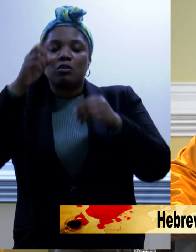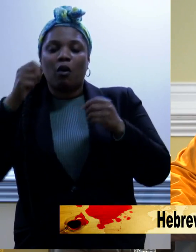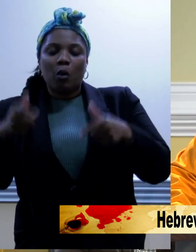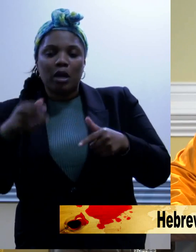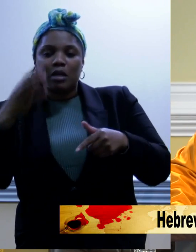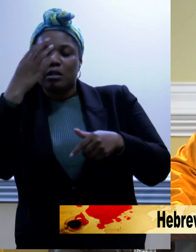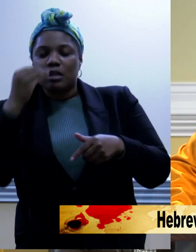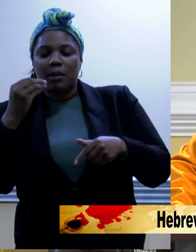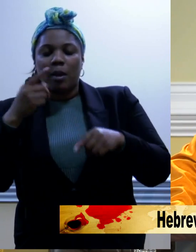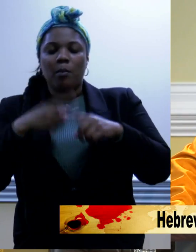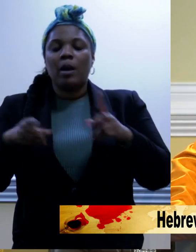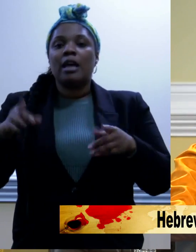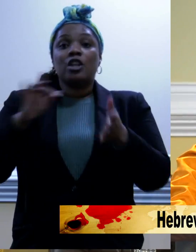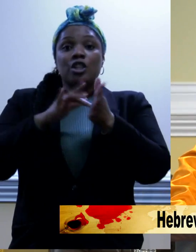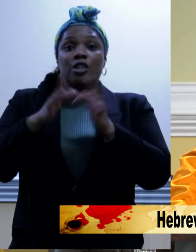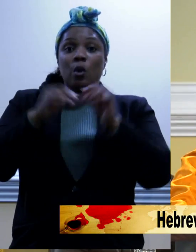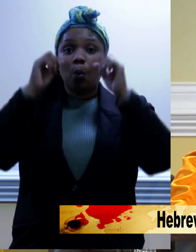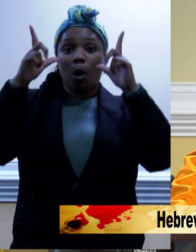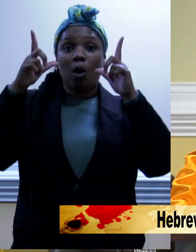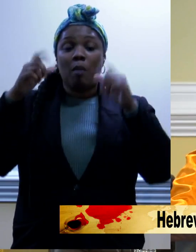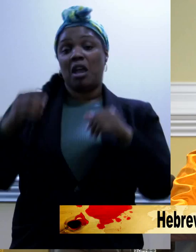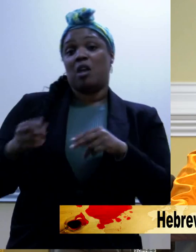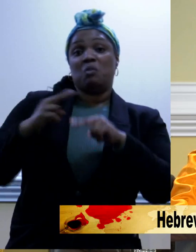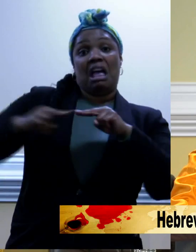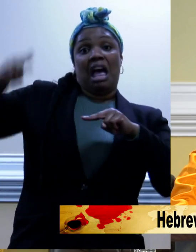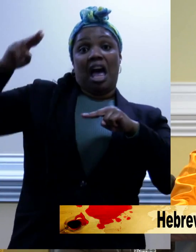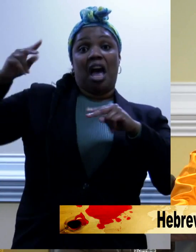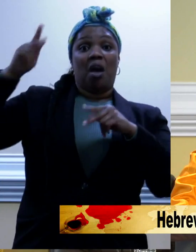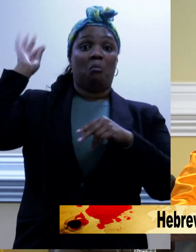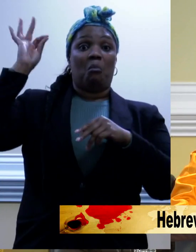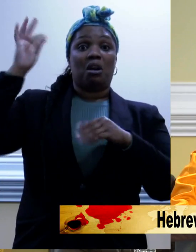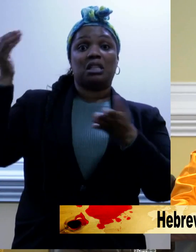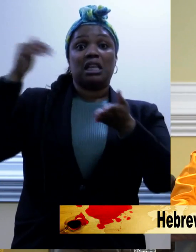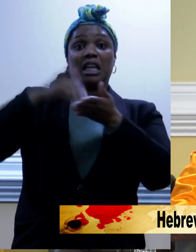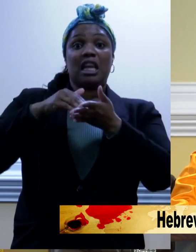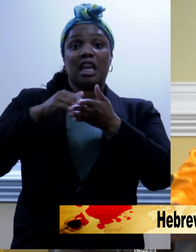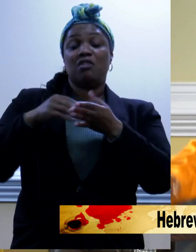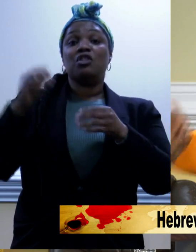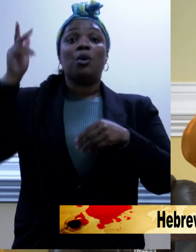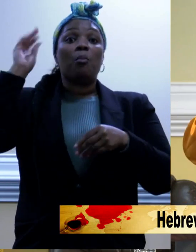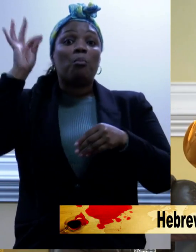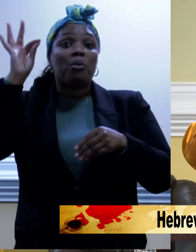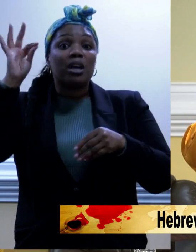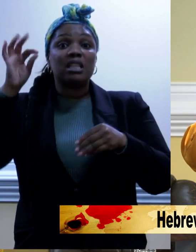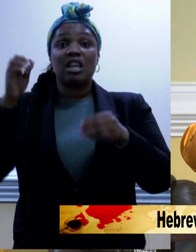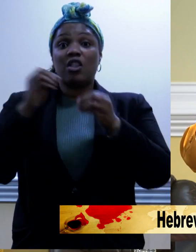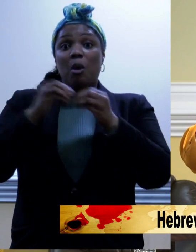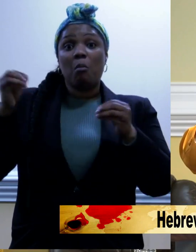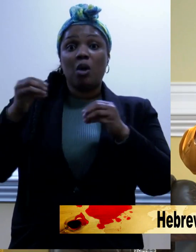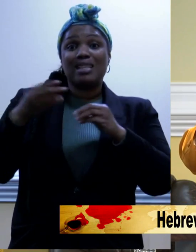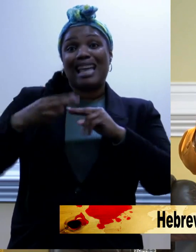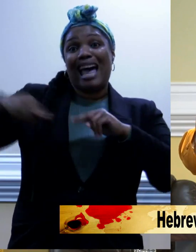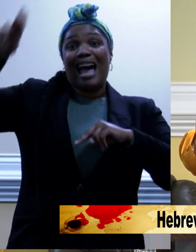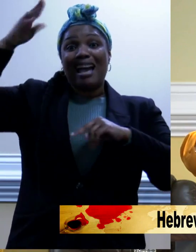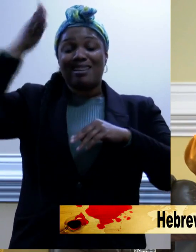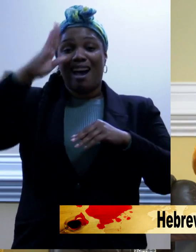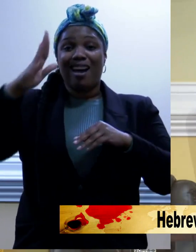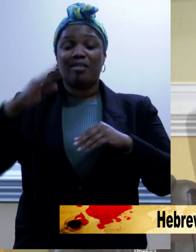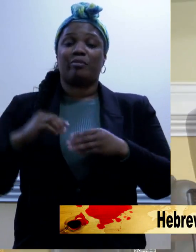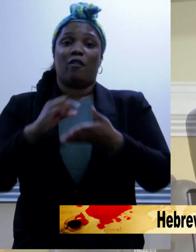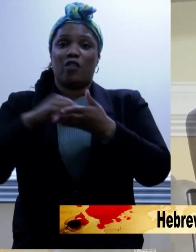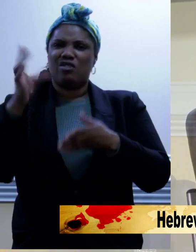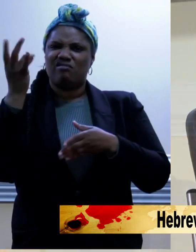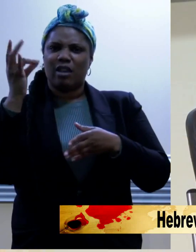was high priest again. He was the priest of the Most High God. He ain't got but one. But go ahead and read. Verse